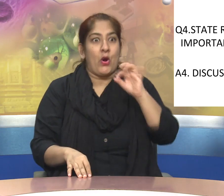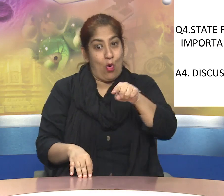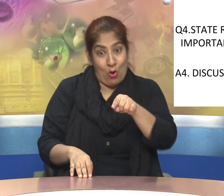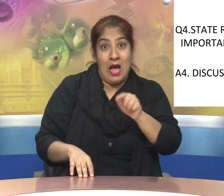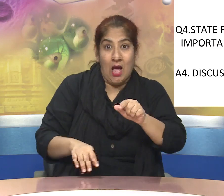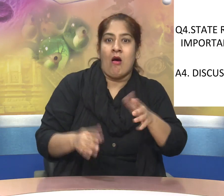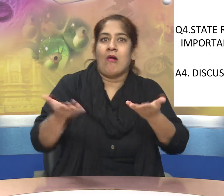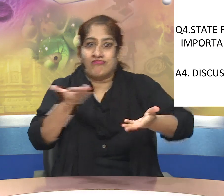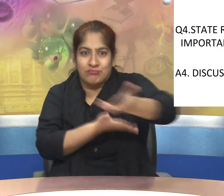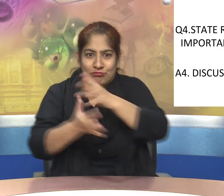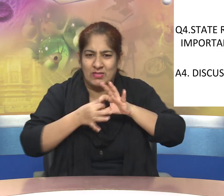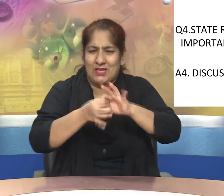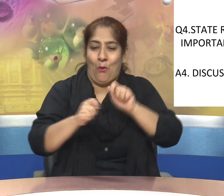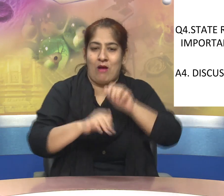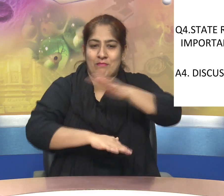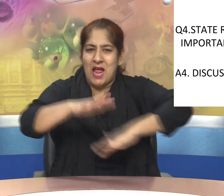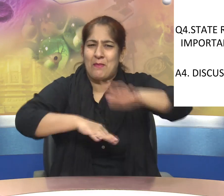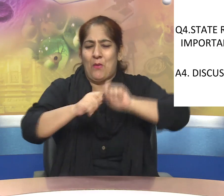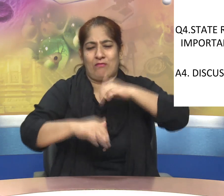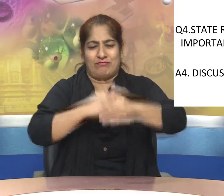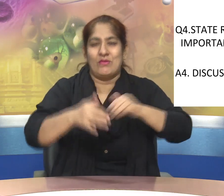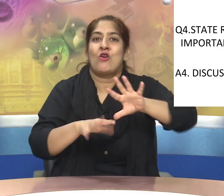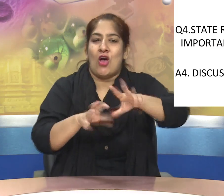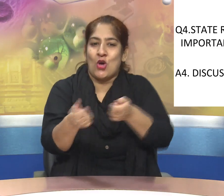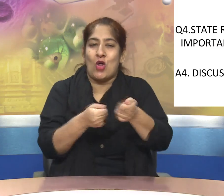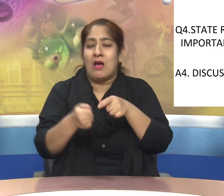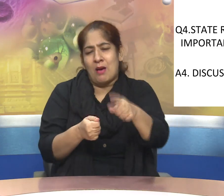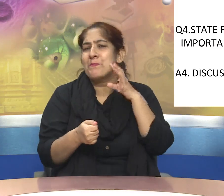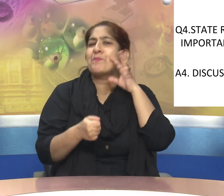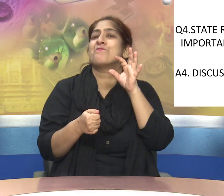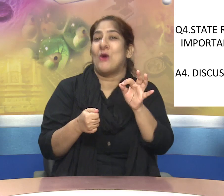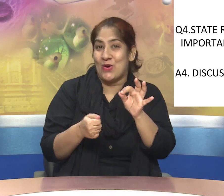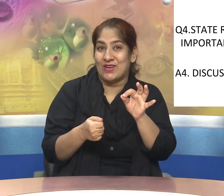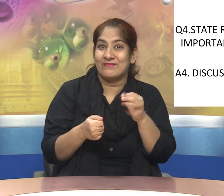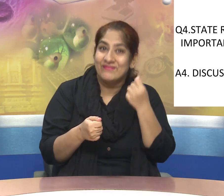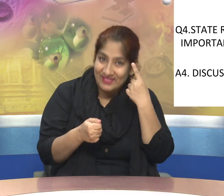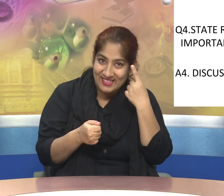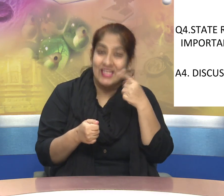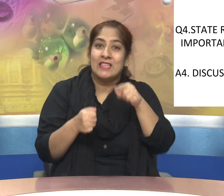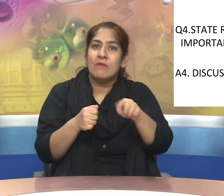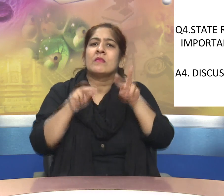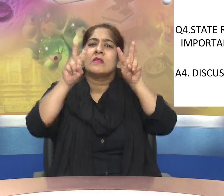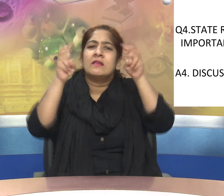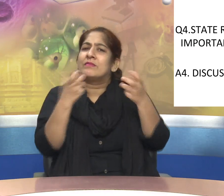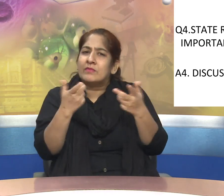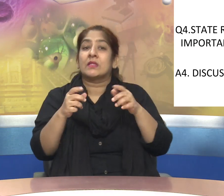support each other and we share our views. It's a kind of controlling only.